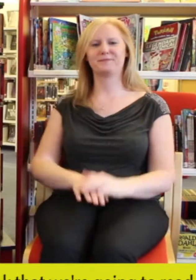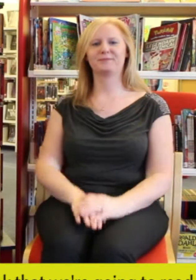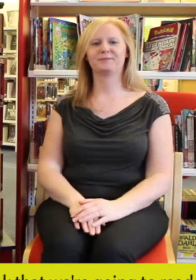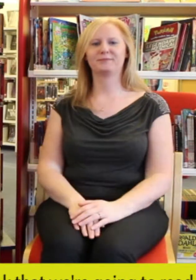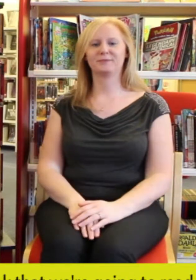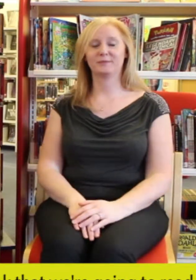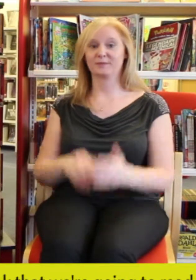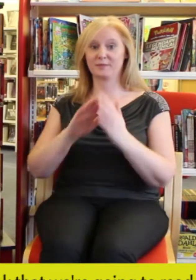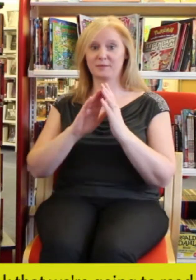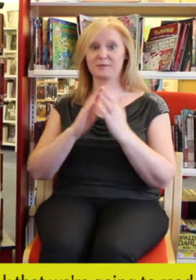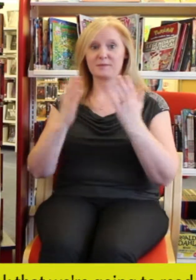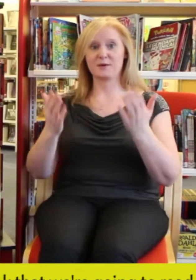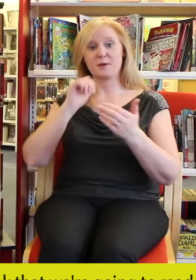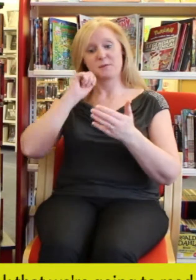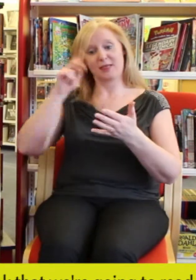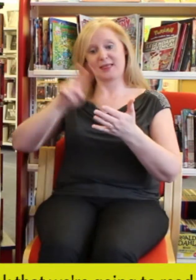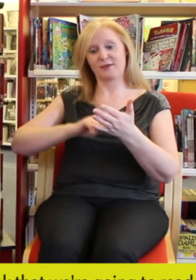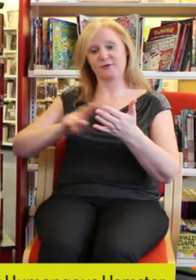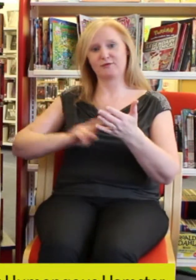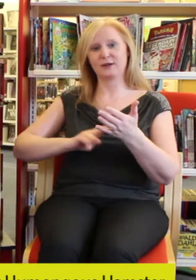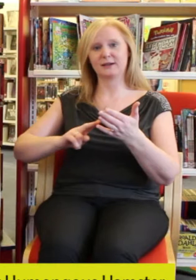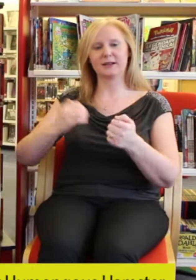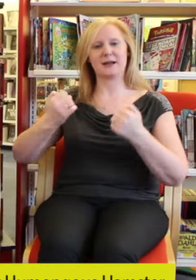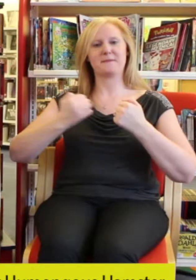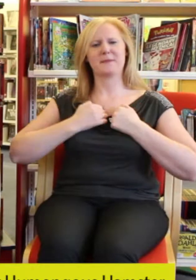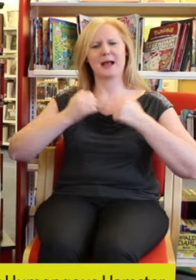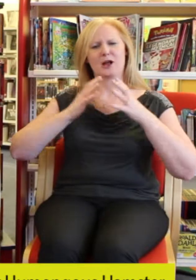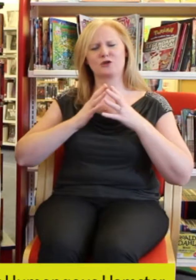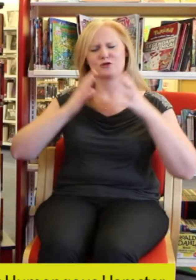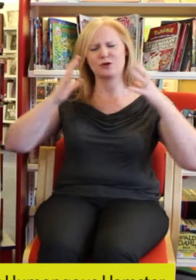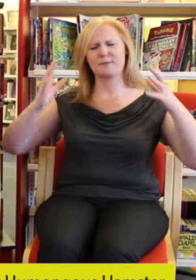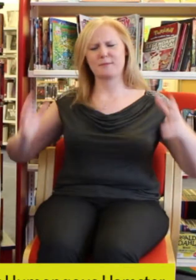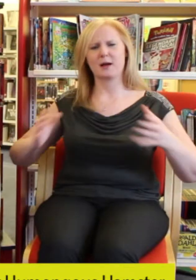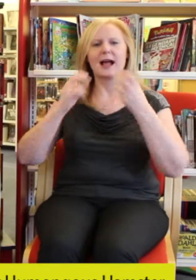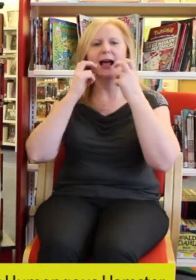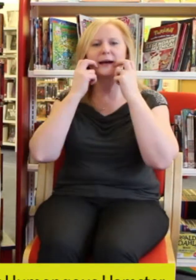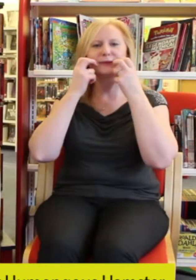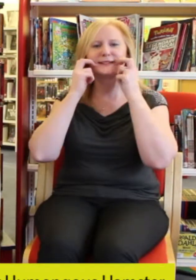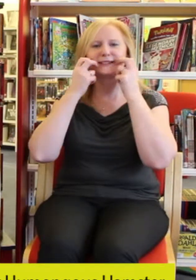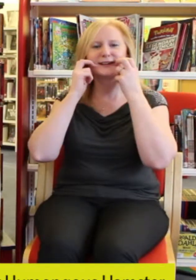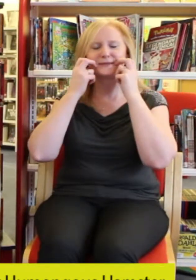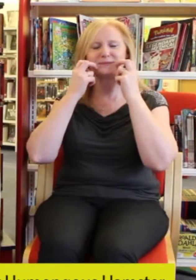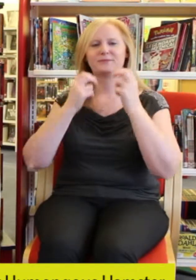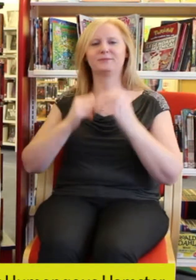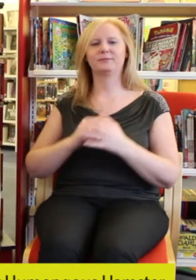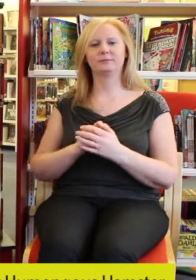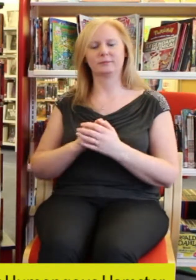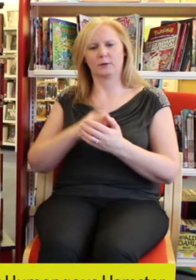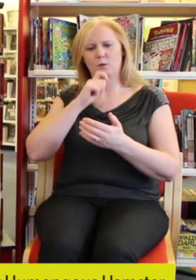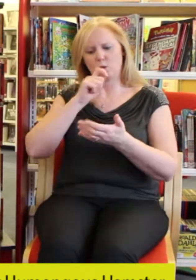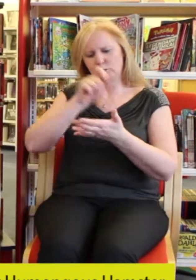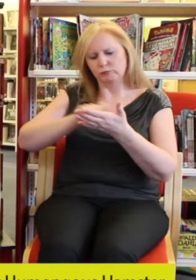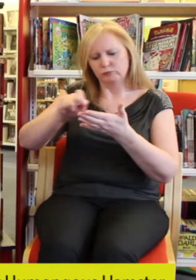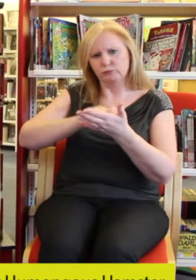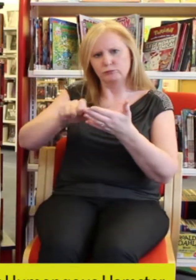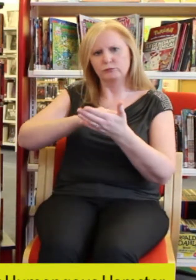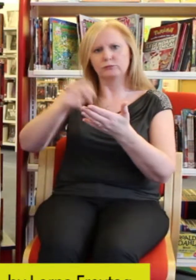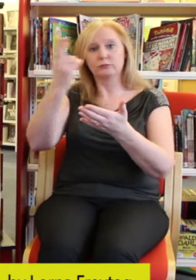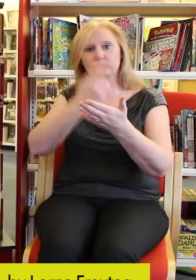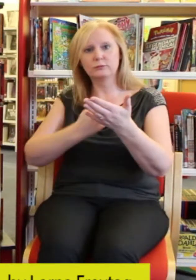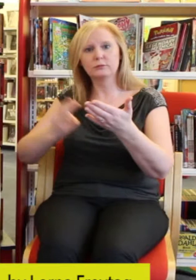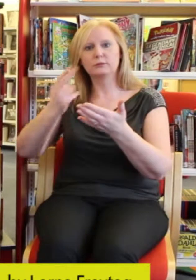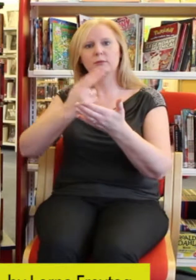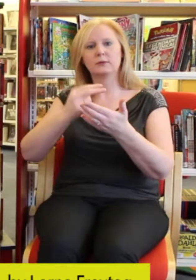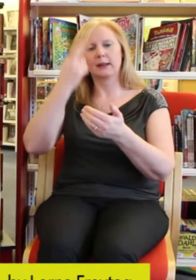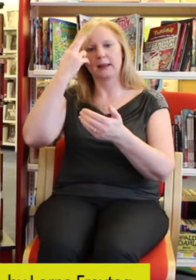The book that we're going to read is My Humongous Hamster, written and illustrated